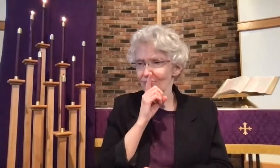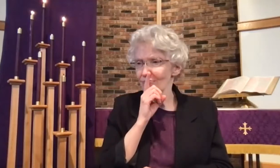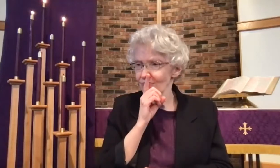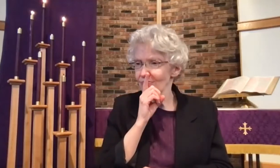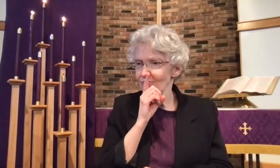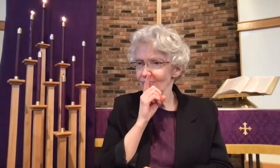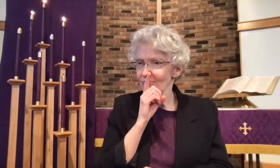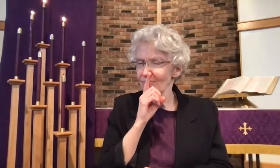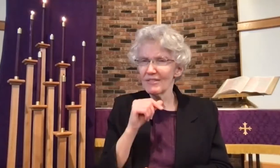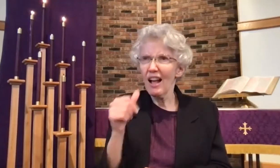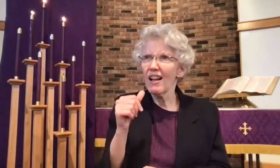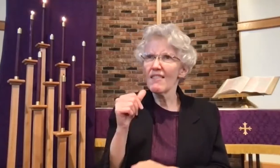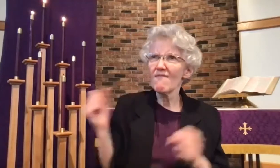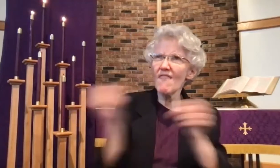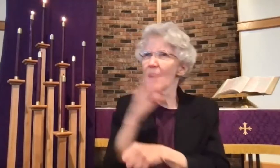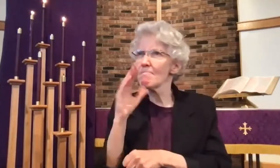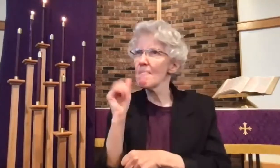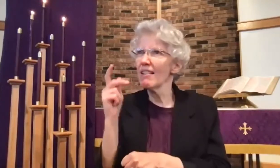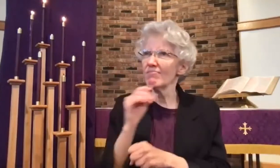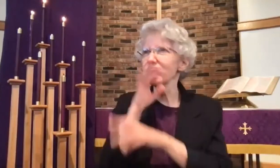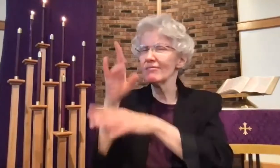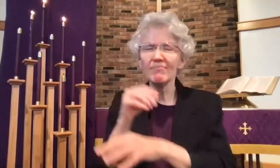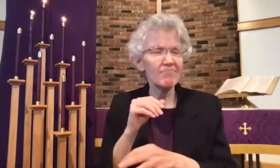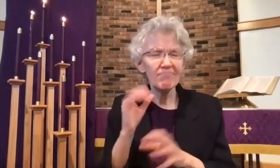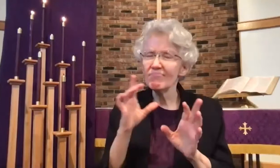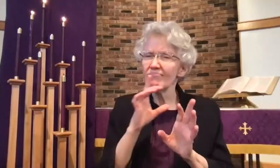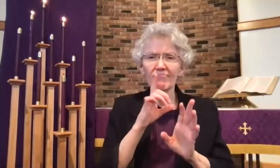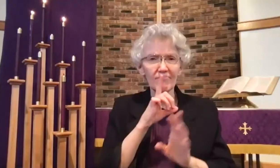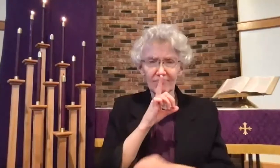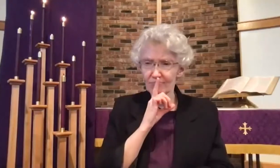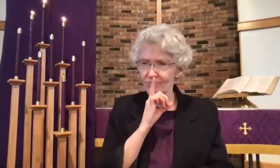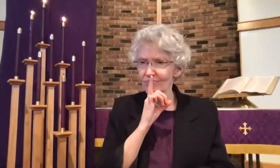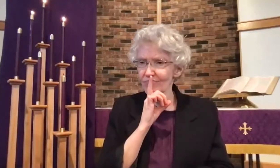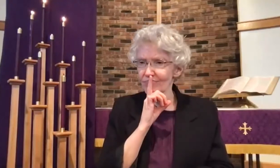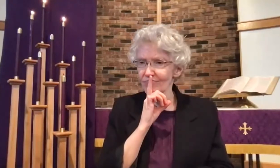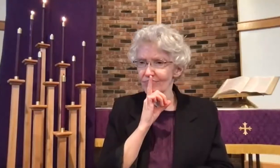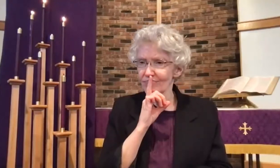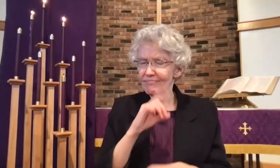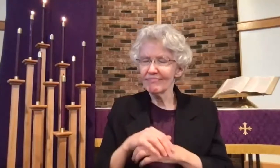persecuted Jesus, and he still remained silent. He didn't fight back.